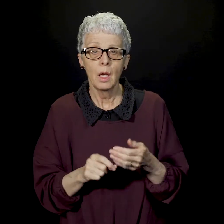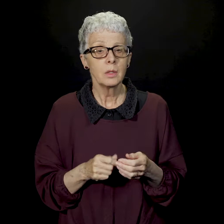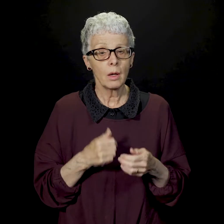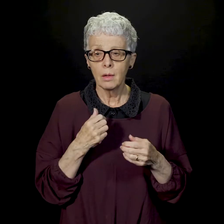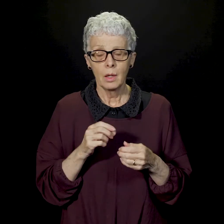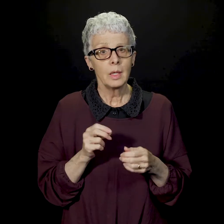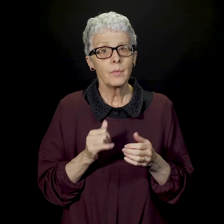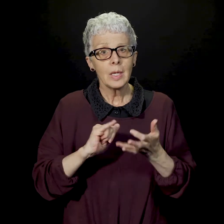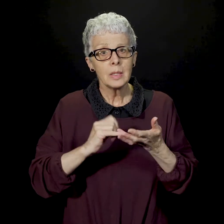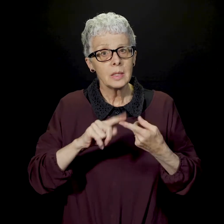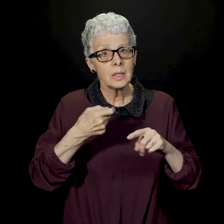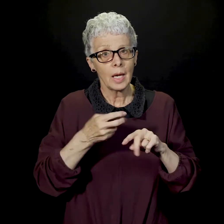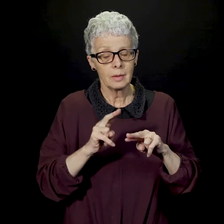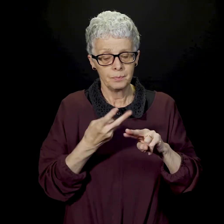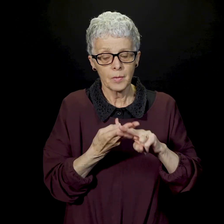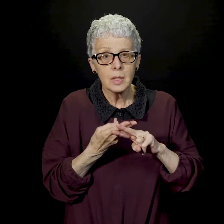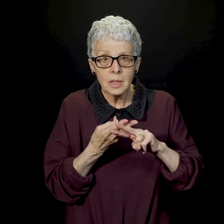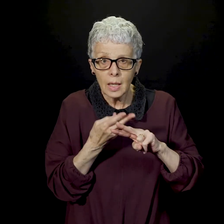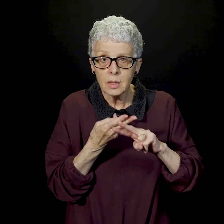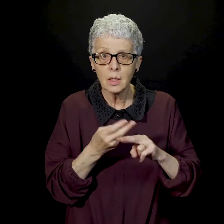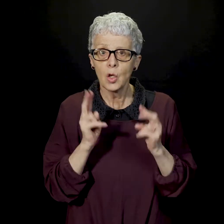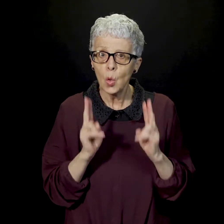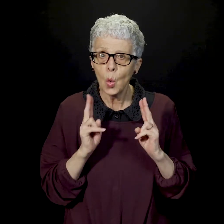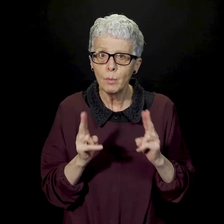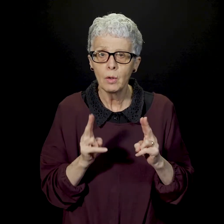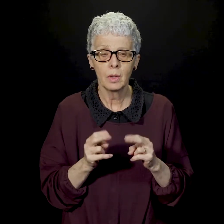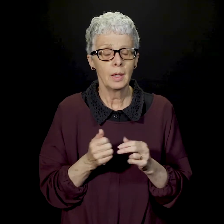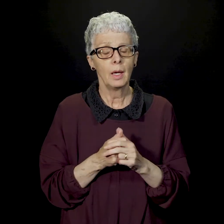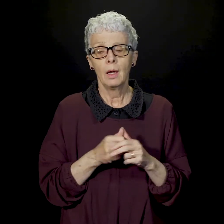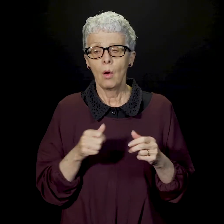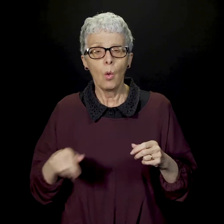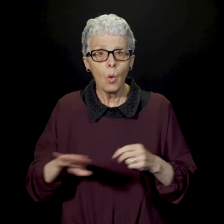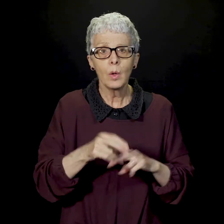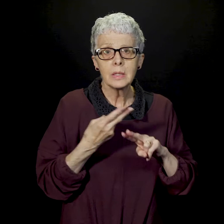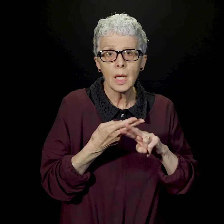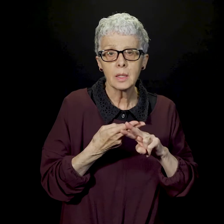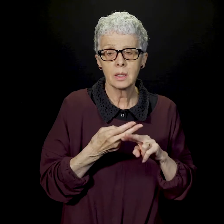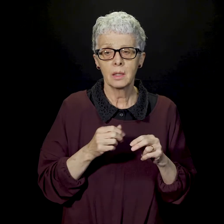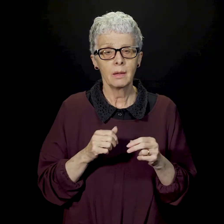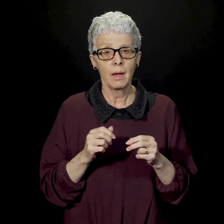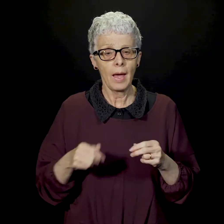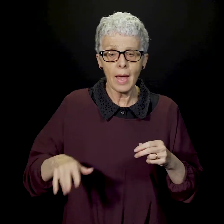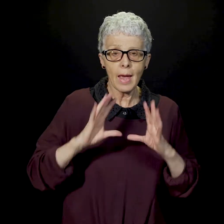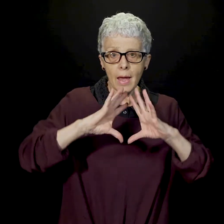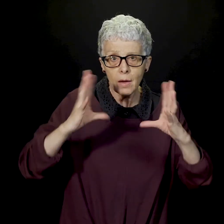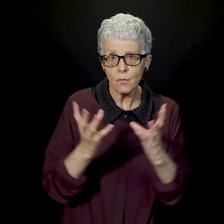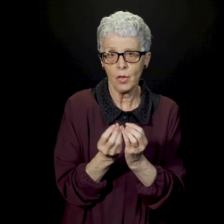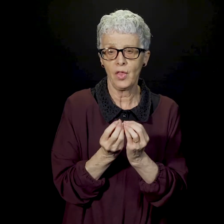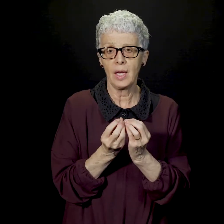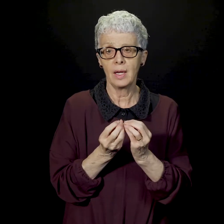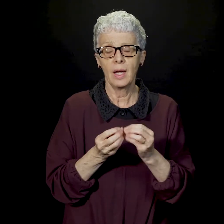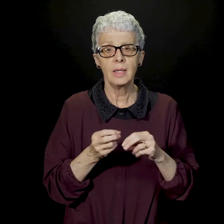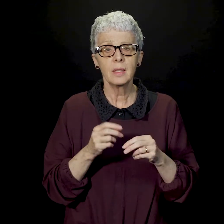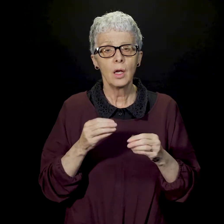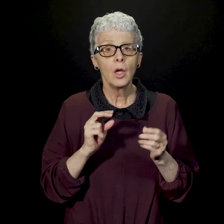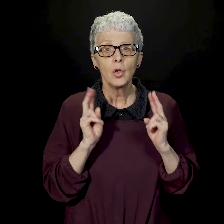than sex, right? Premarital sex, extramarital sex, friends with benefit sex, porn, experimentation, casual hookups. Whatever